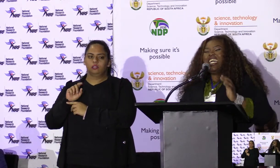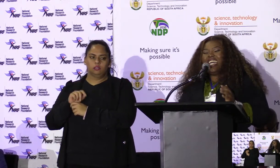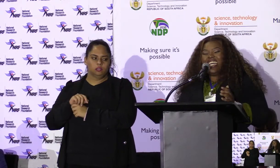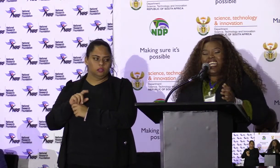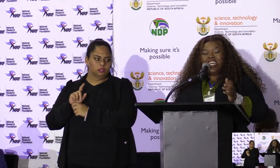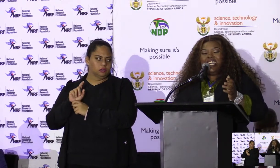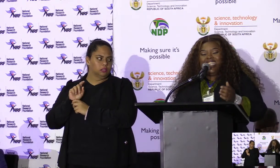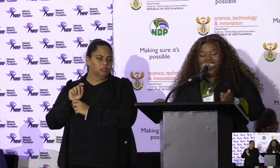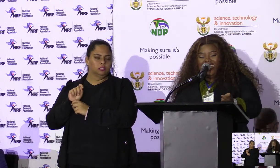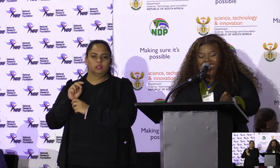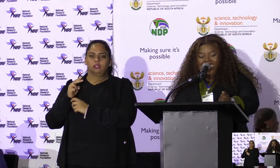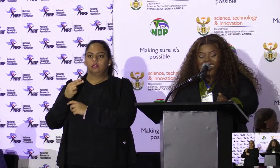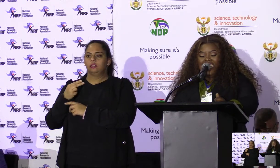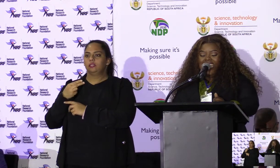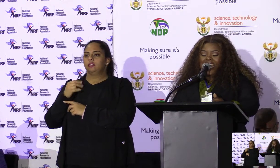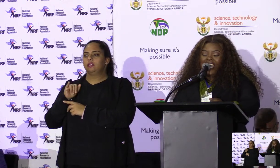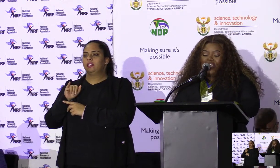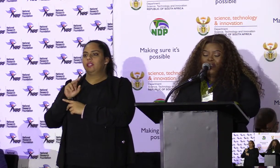Gina.